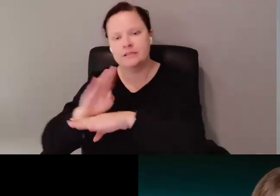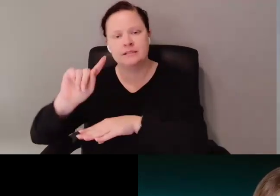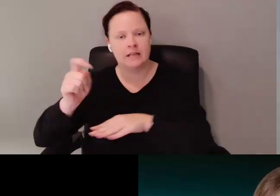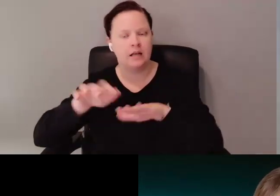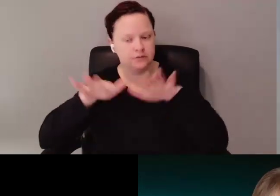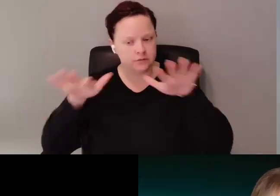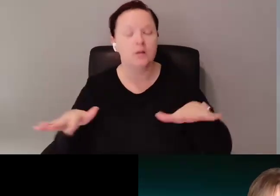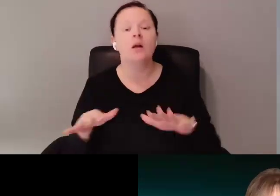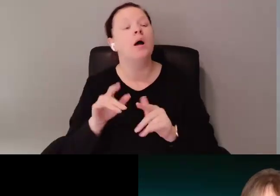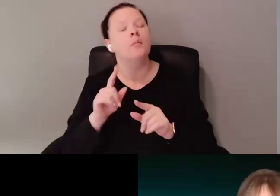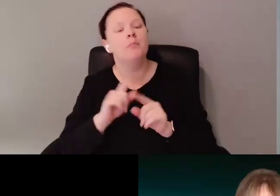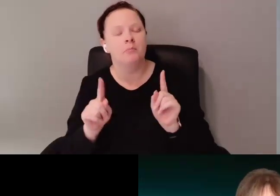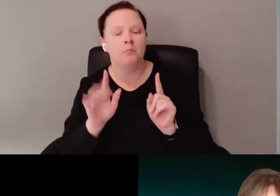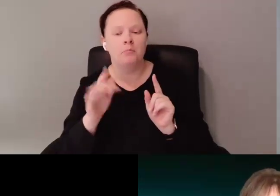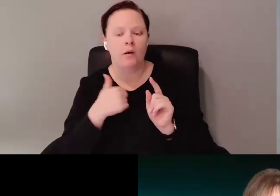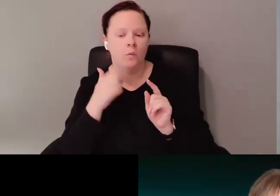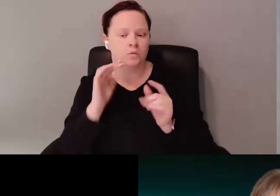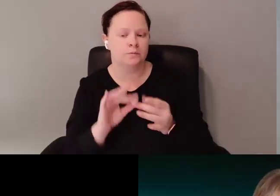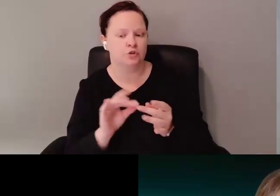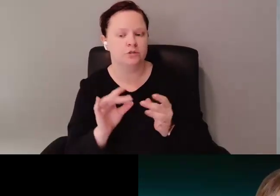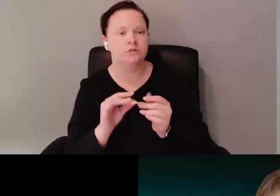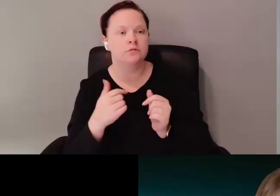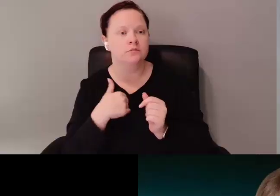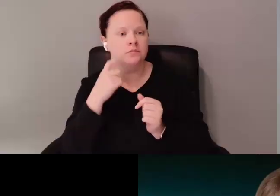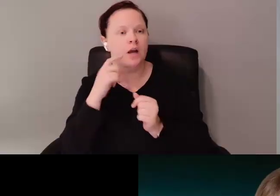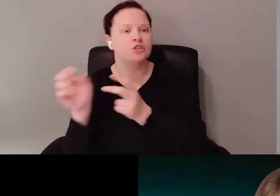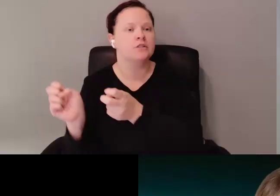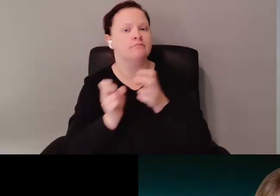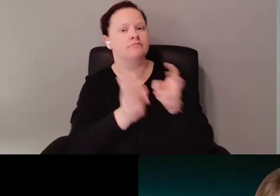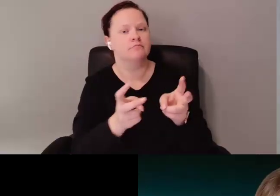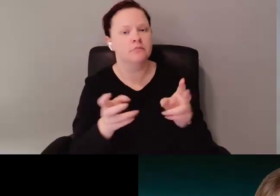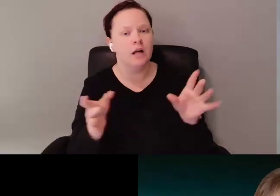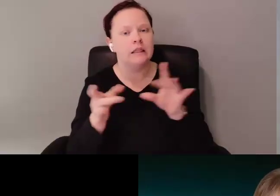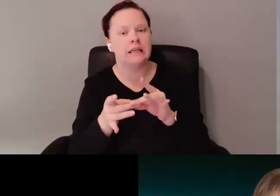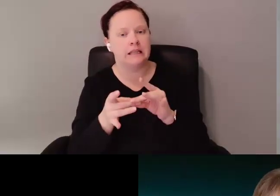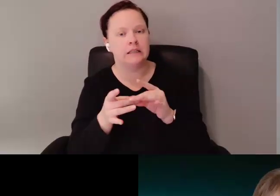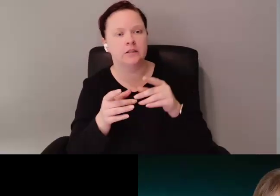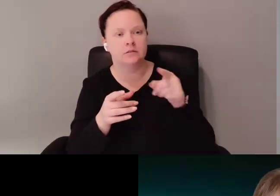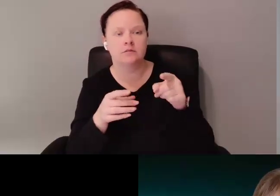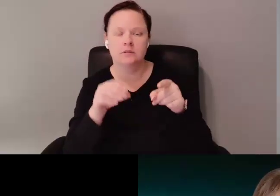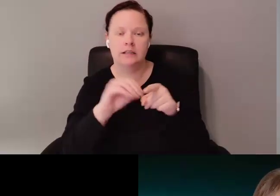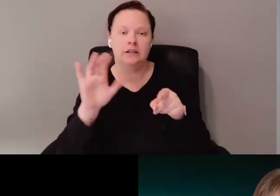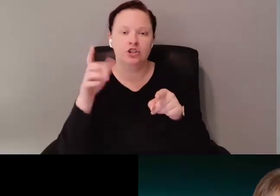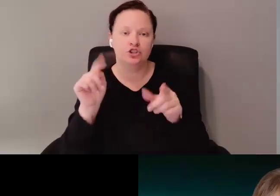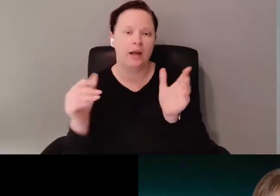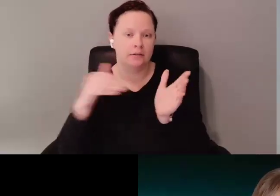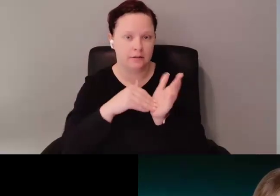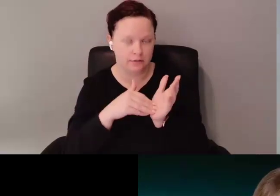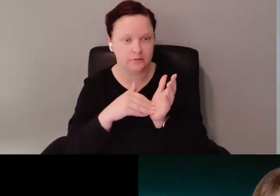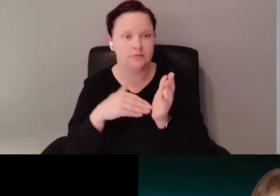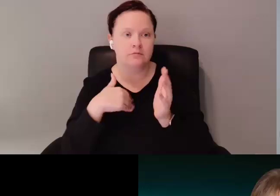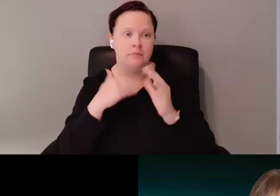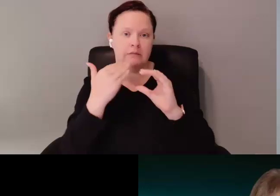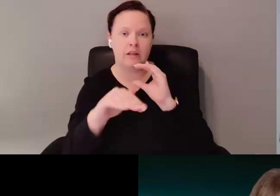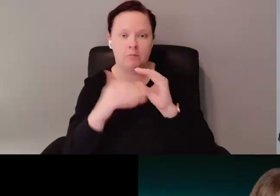did want to also say, I've just put the mailing list link back in the chat. We've